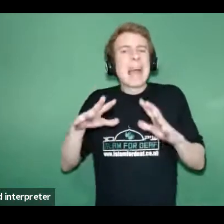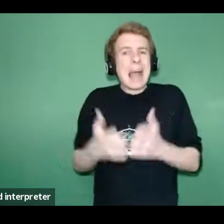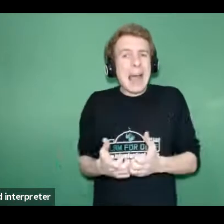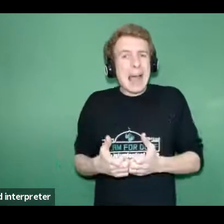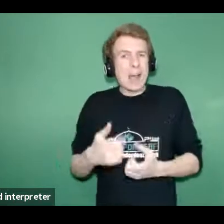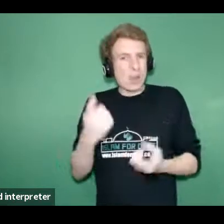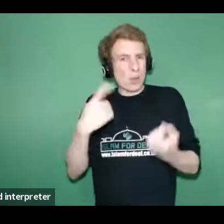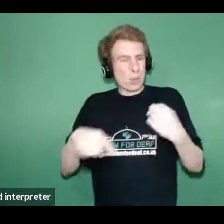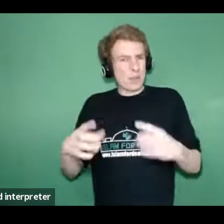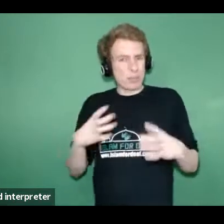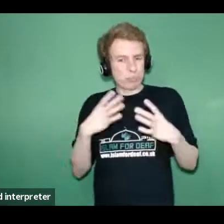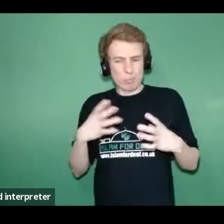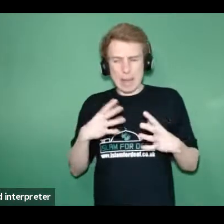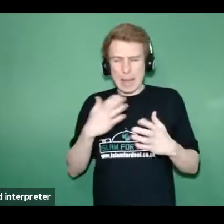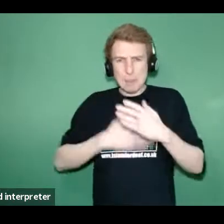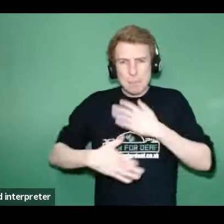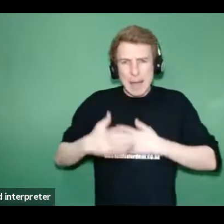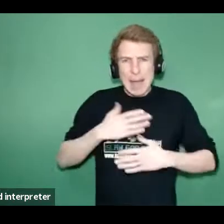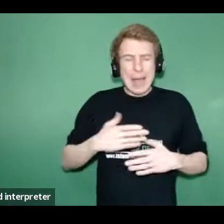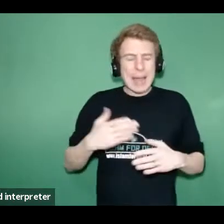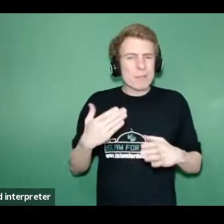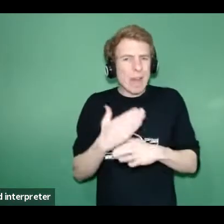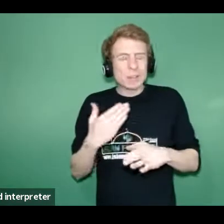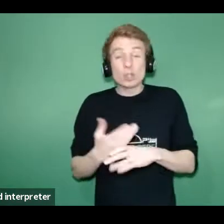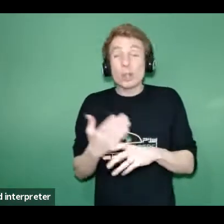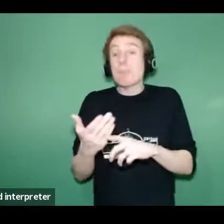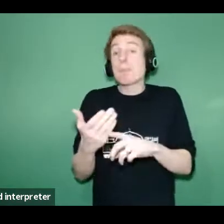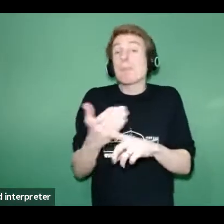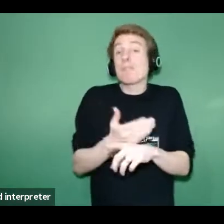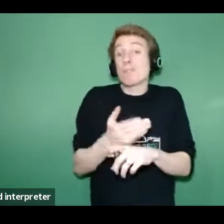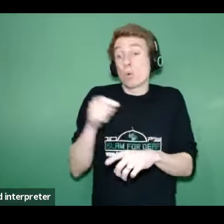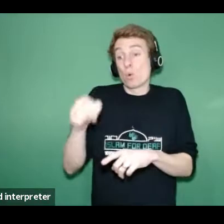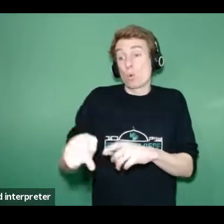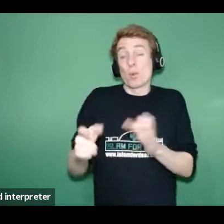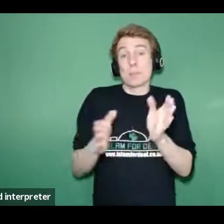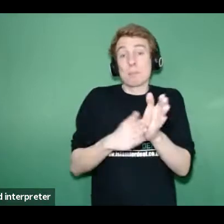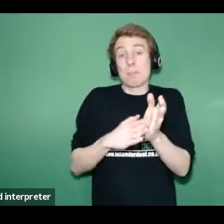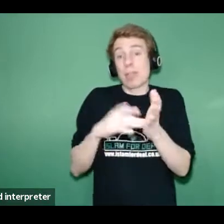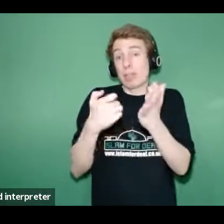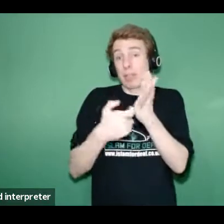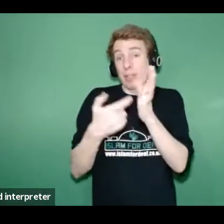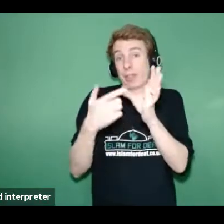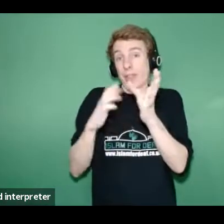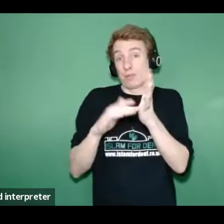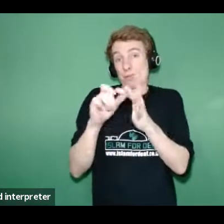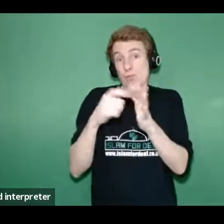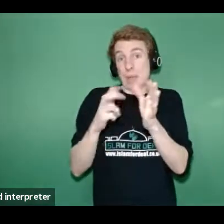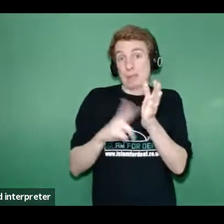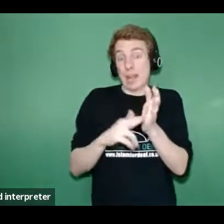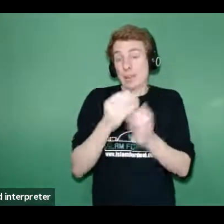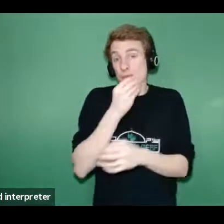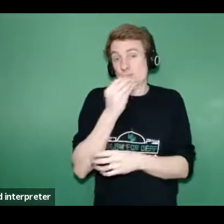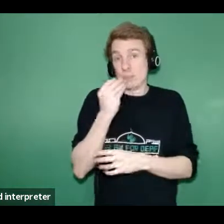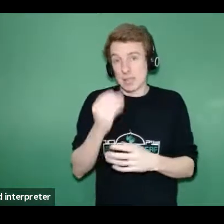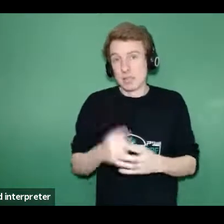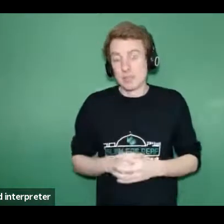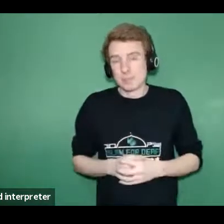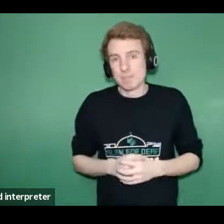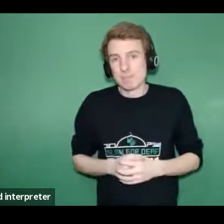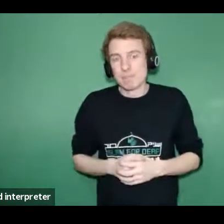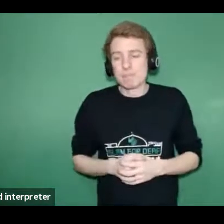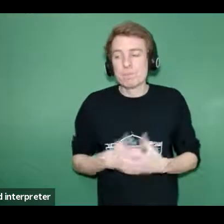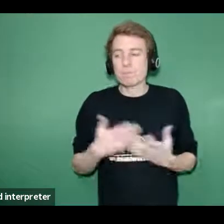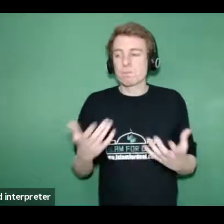Ramadan. And I say firstly that we do not take the month of Ramadan to be an opportunity for us to